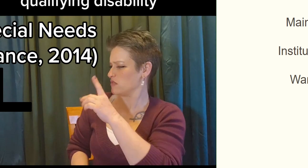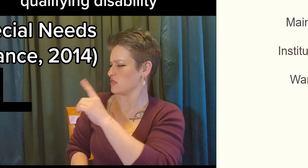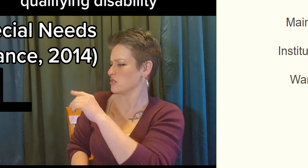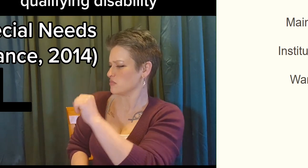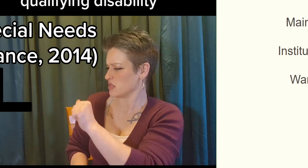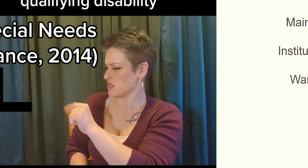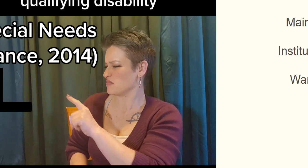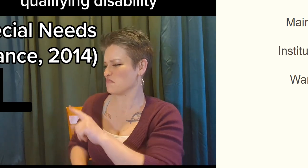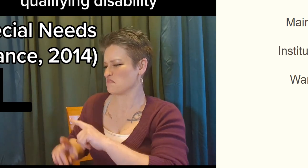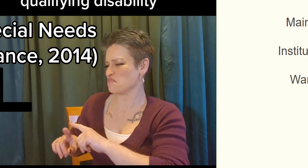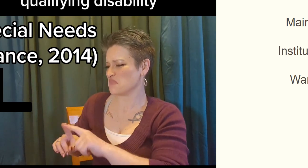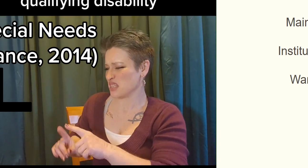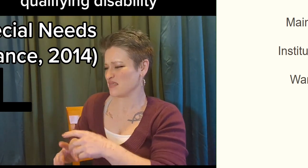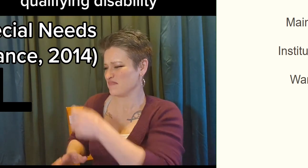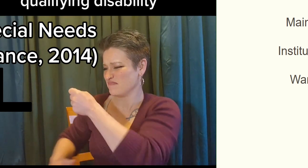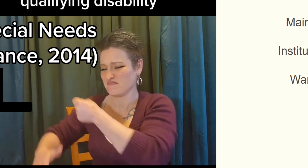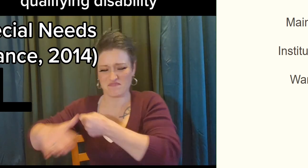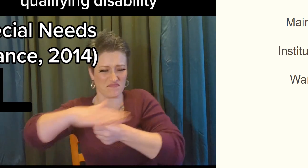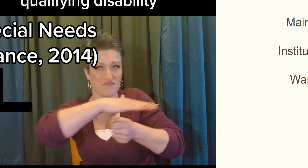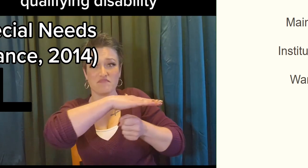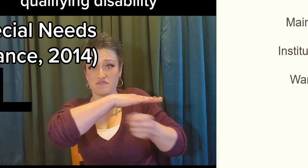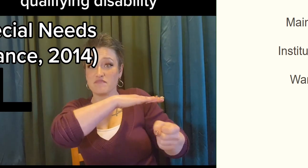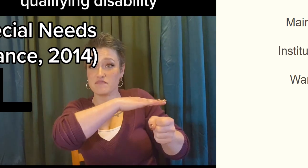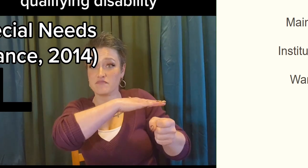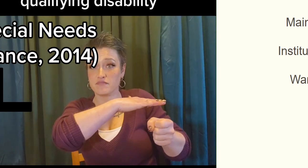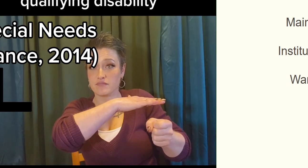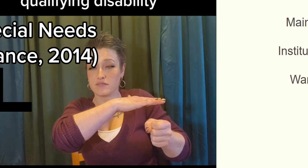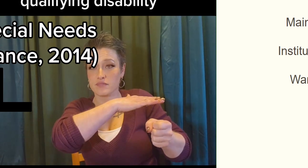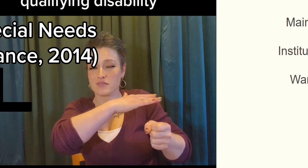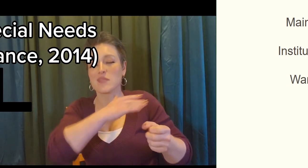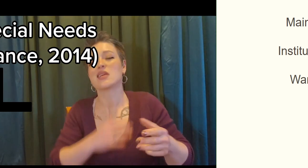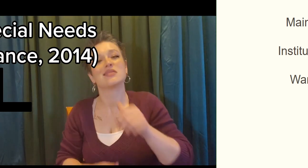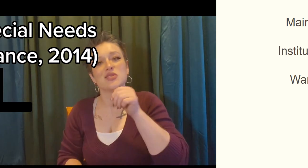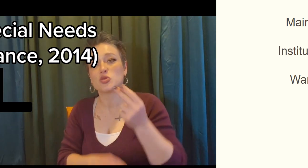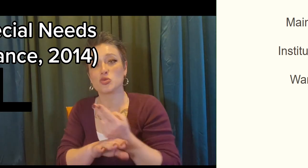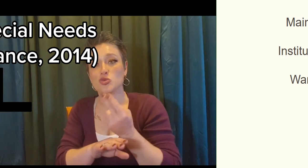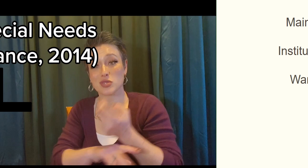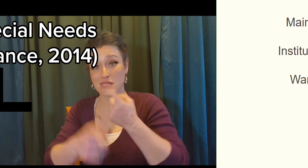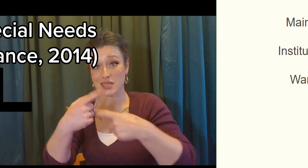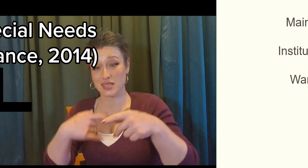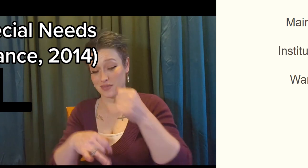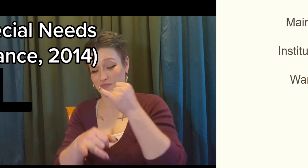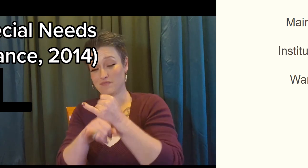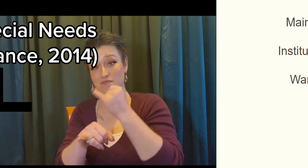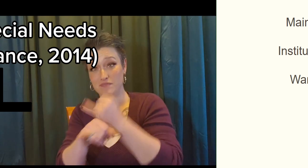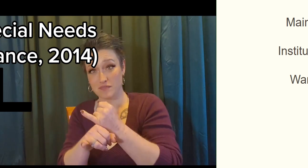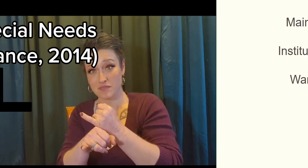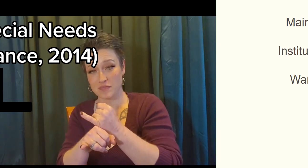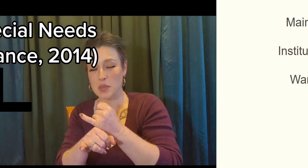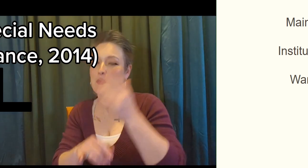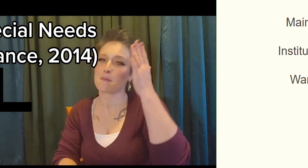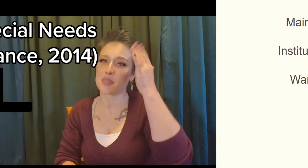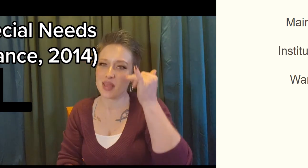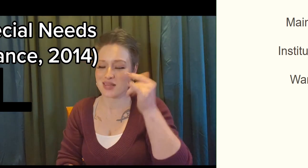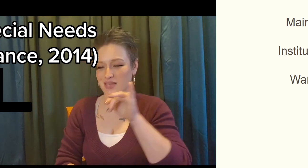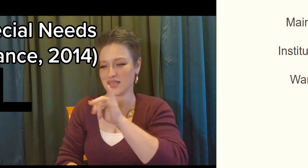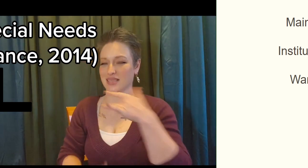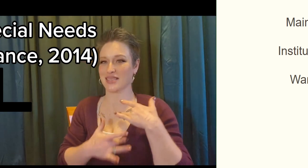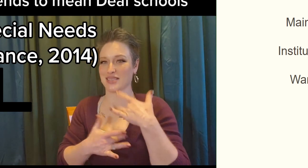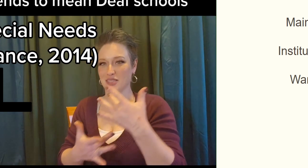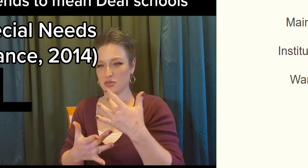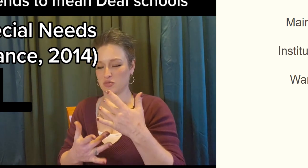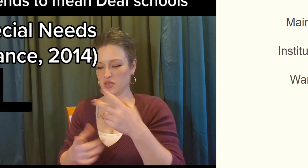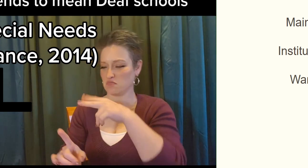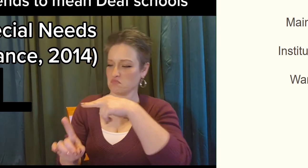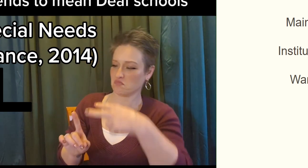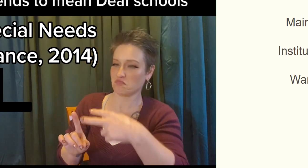taking students who have been identified as having a qualifying disability and putting them into a school where they live. I won't